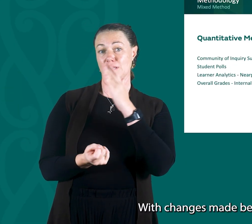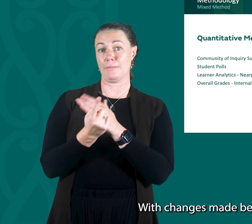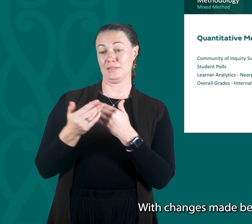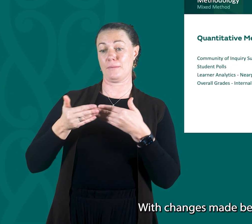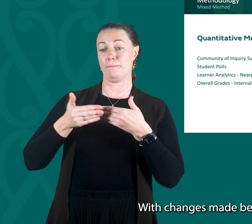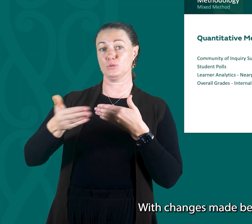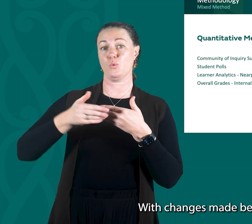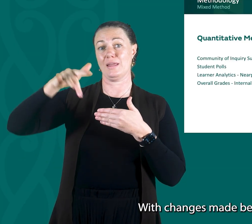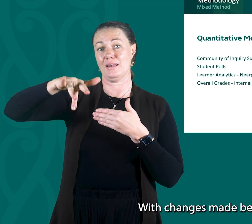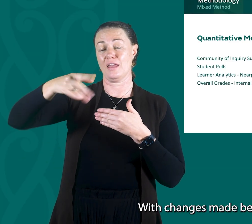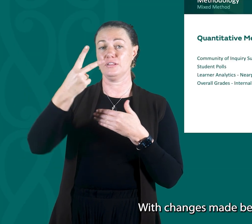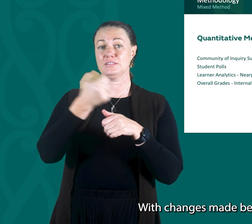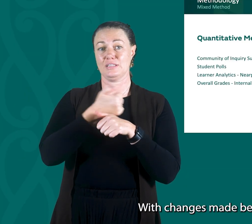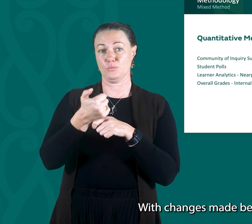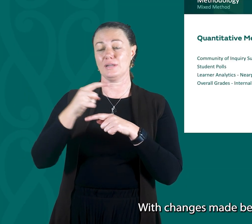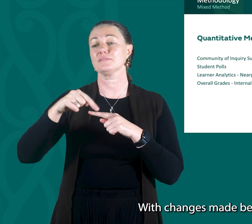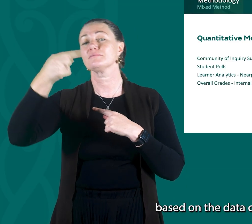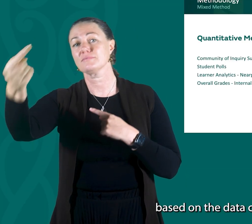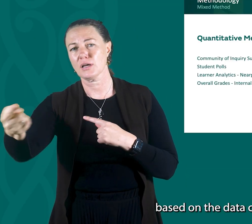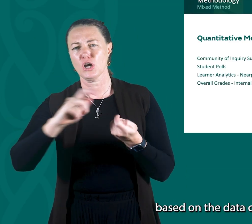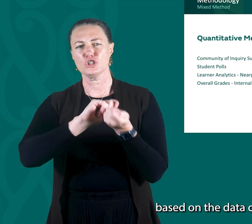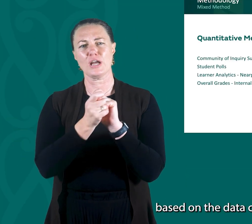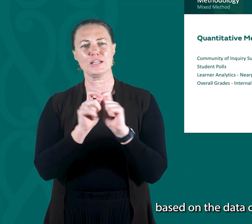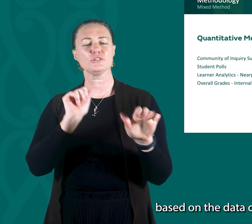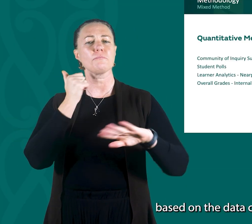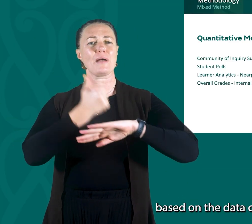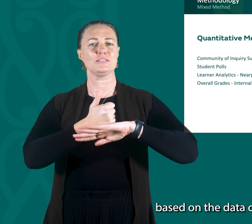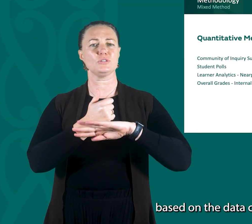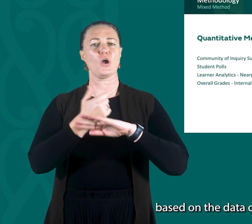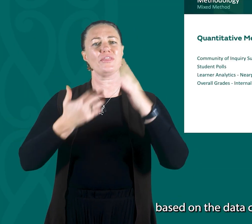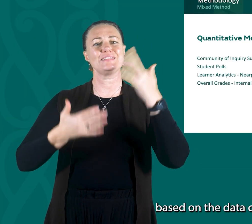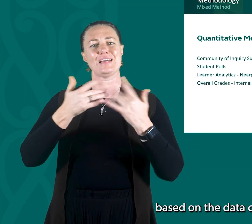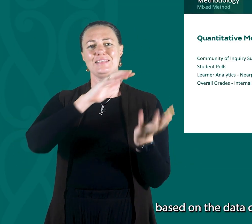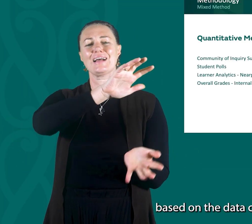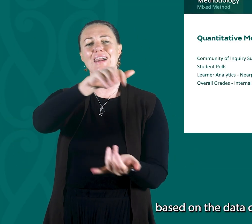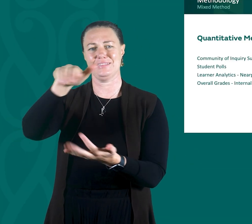with changes made between them based on the data collected.